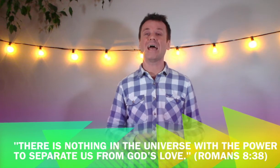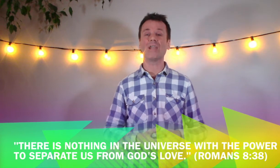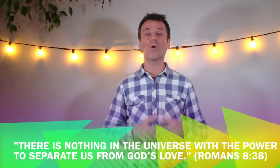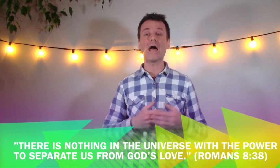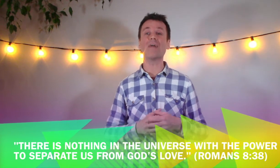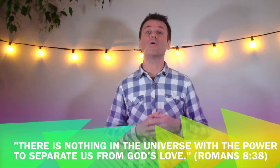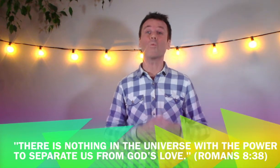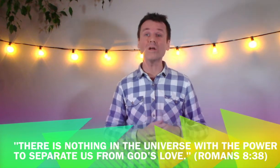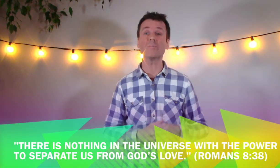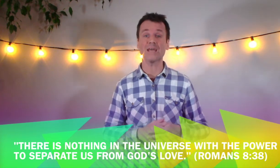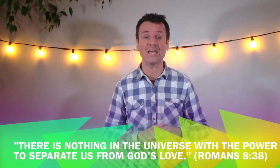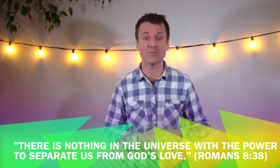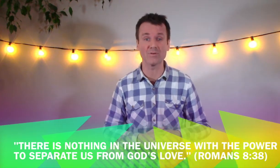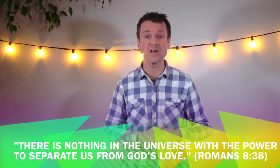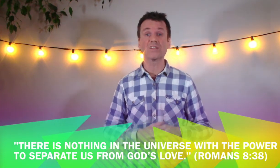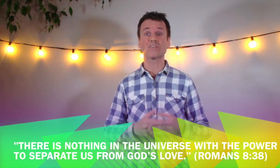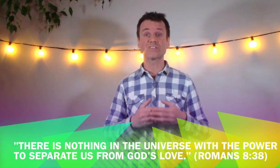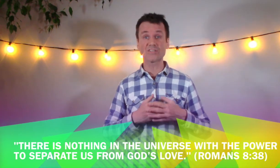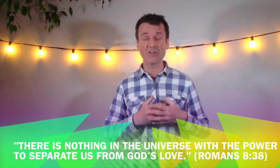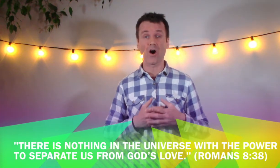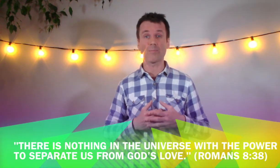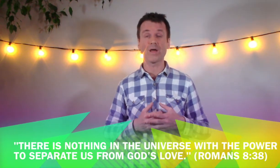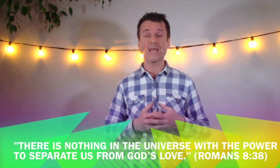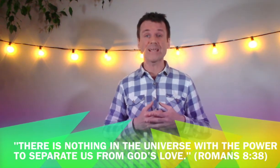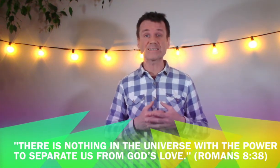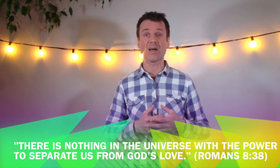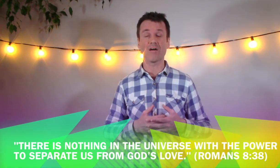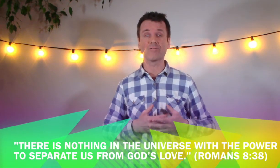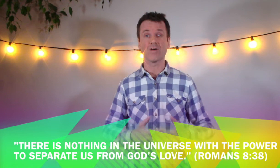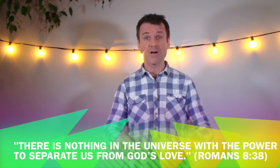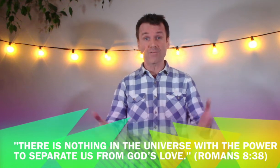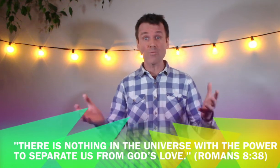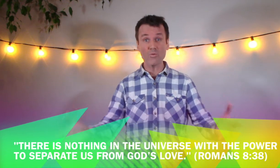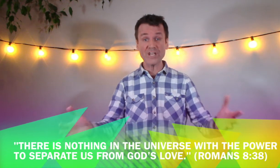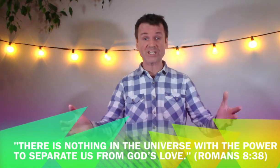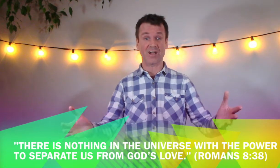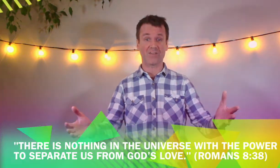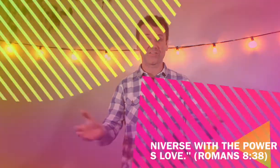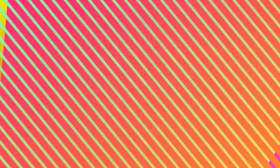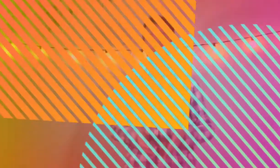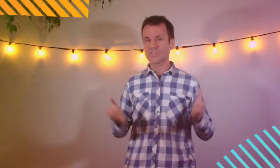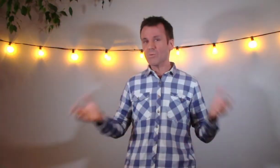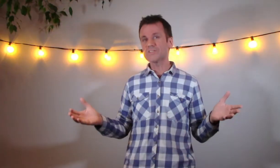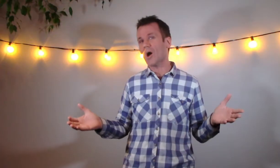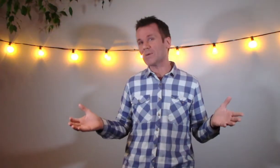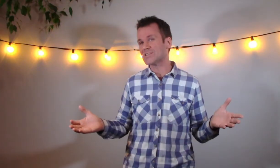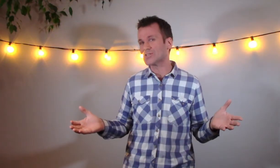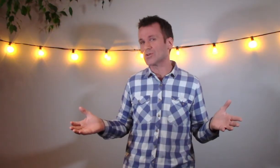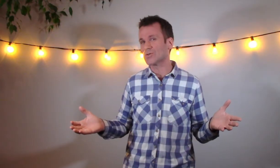or ever will be able to stop his love from reaching us. So what's our bit to do in